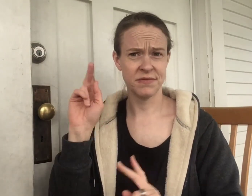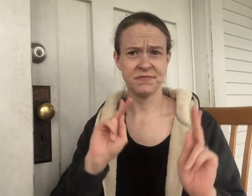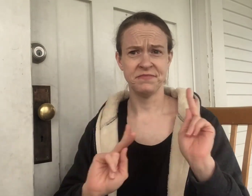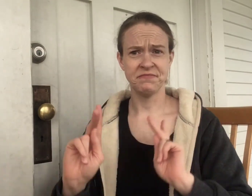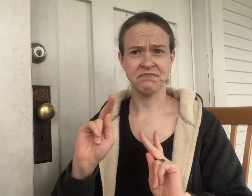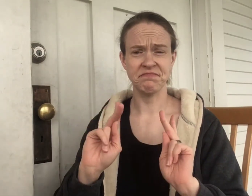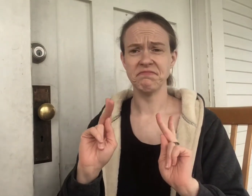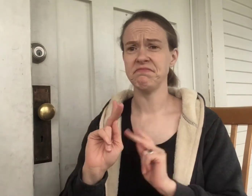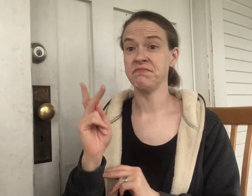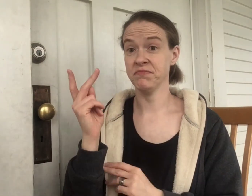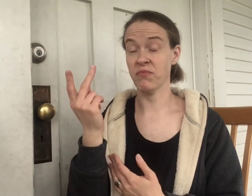people